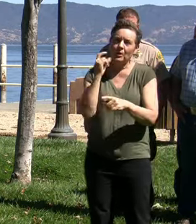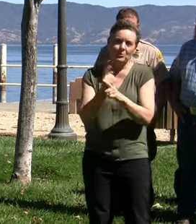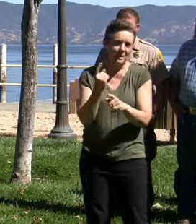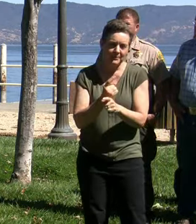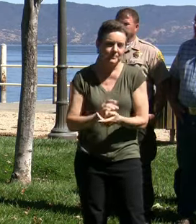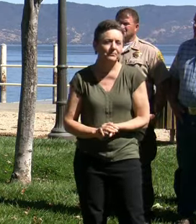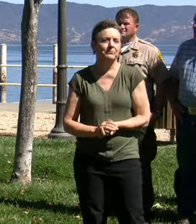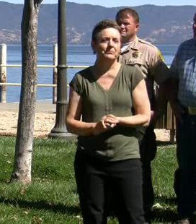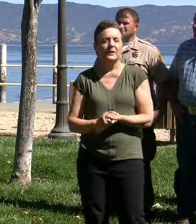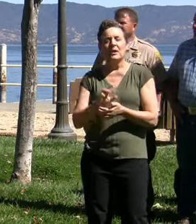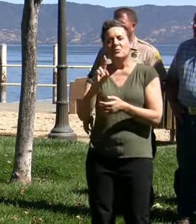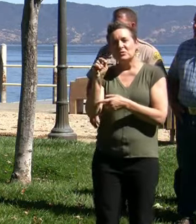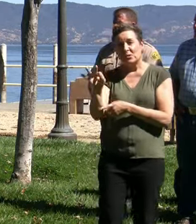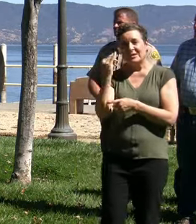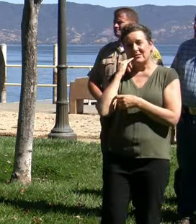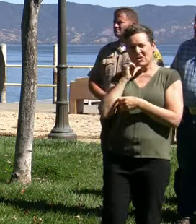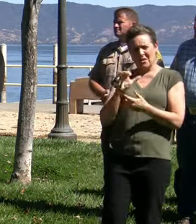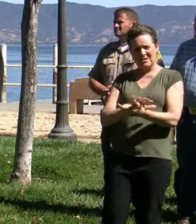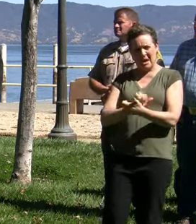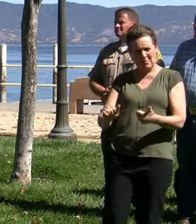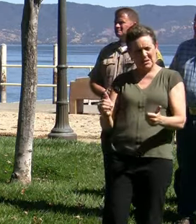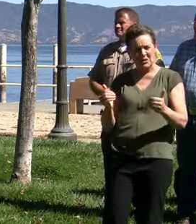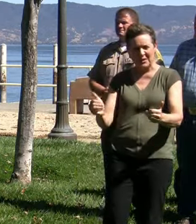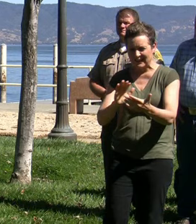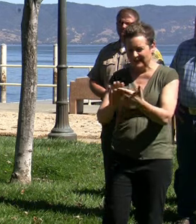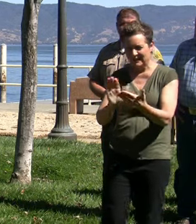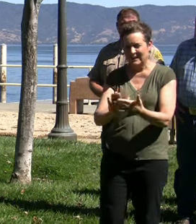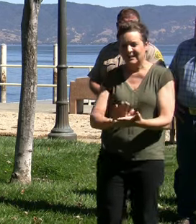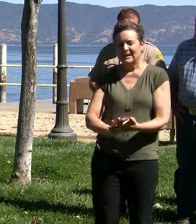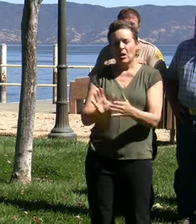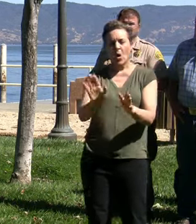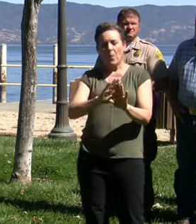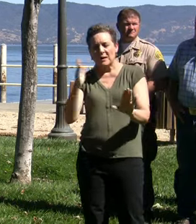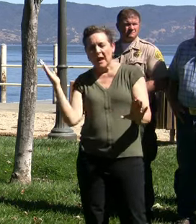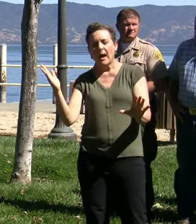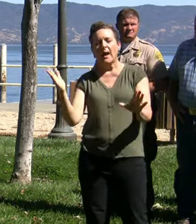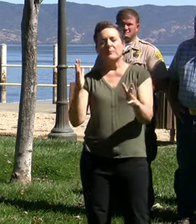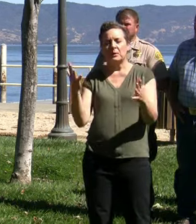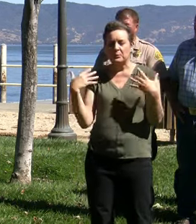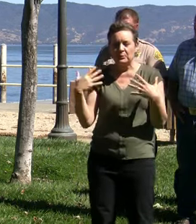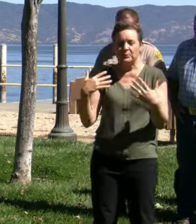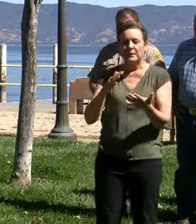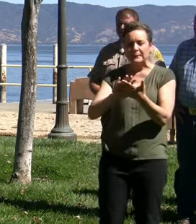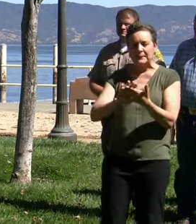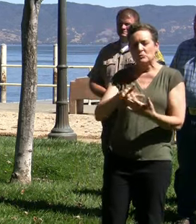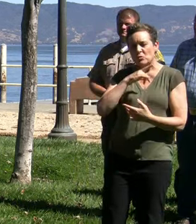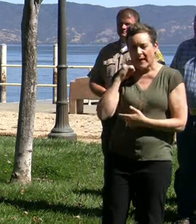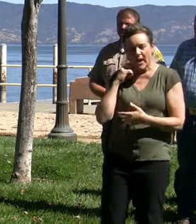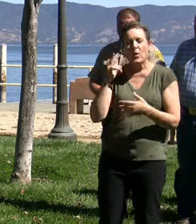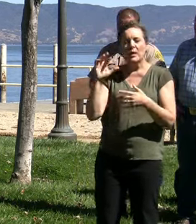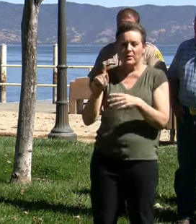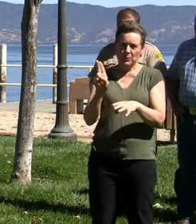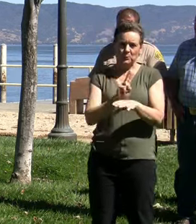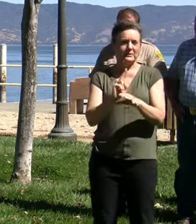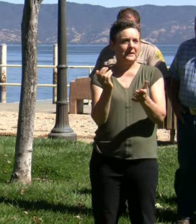correct. These appliances, if they're not damaged, can be cleaned, aired out, and put back in service. So I hope that we can save